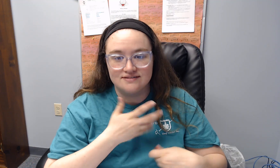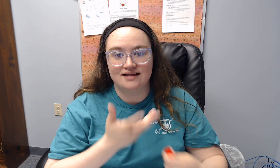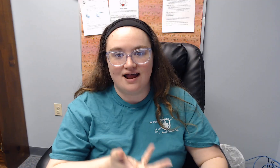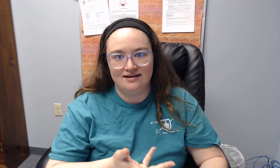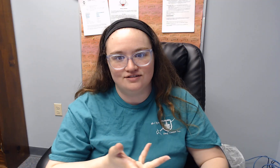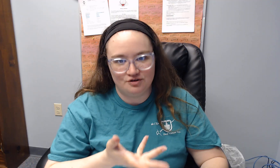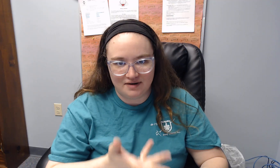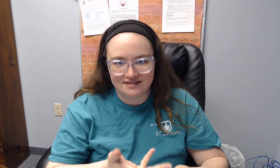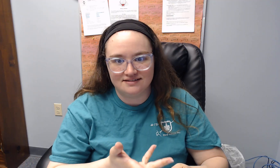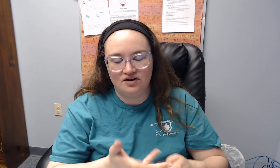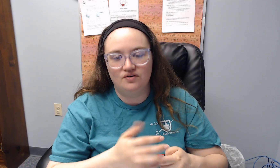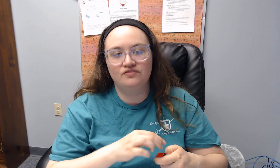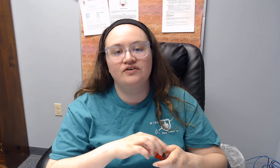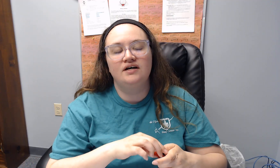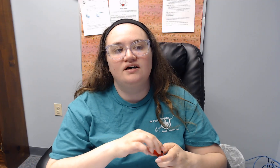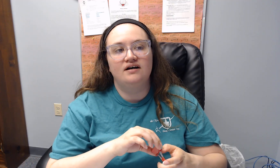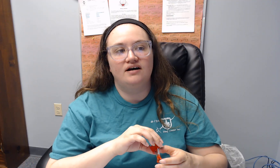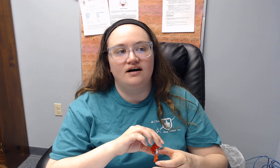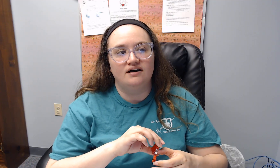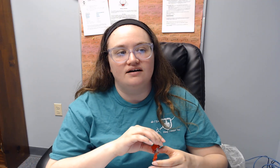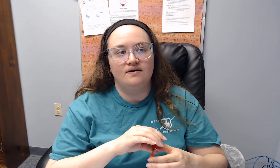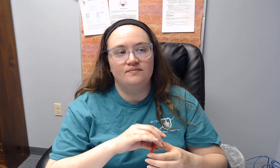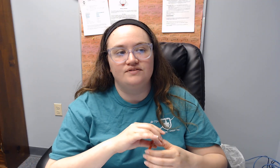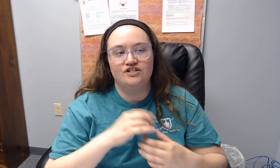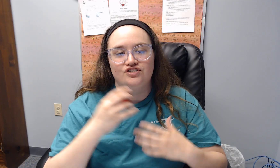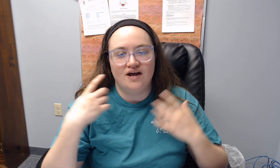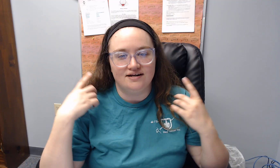sign it to myself to try to